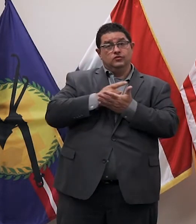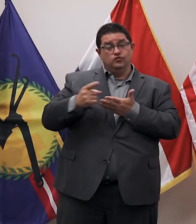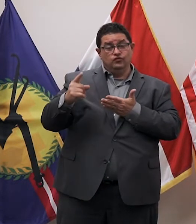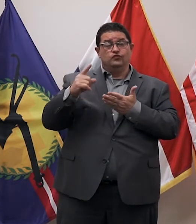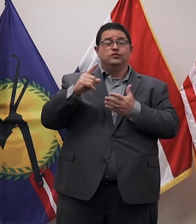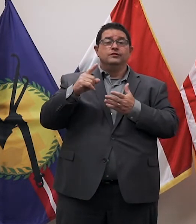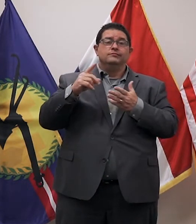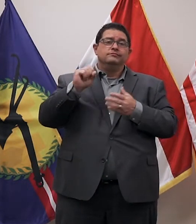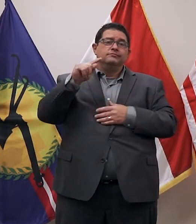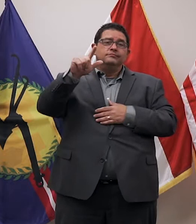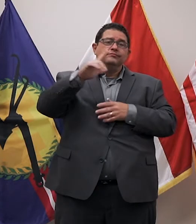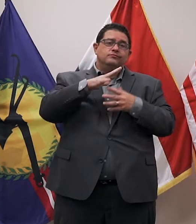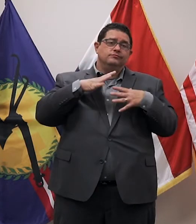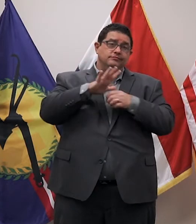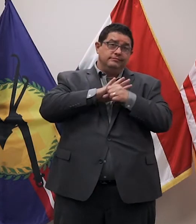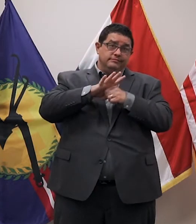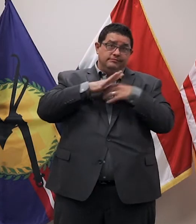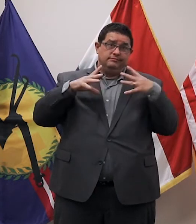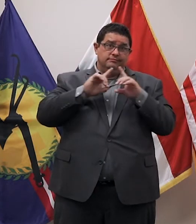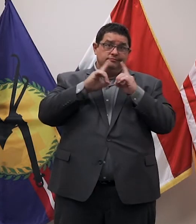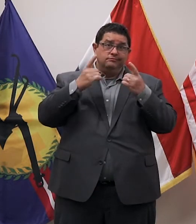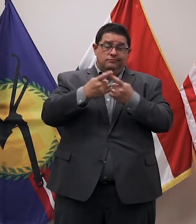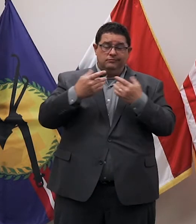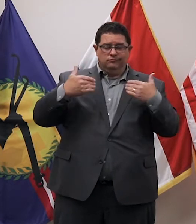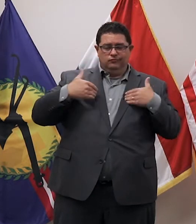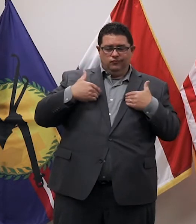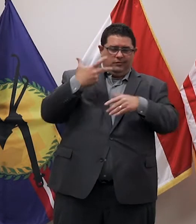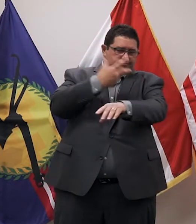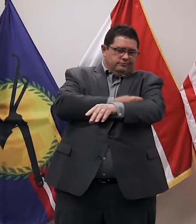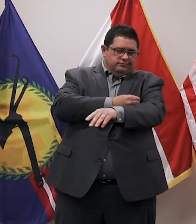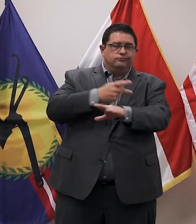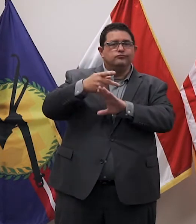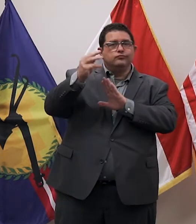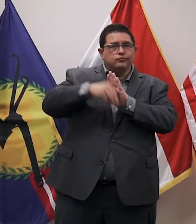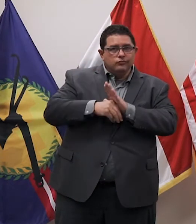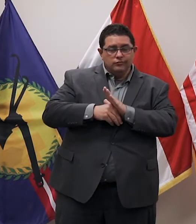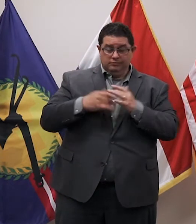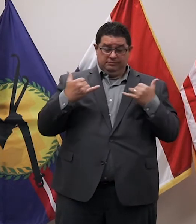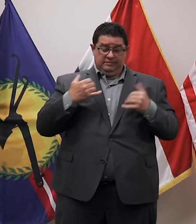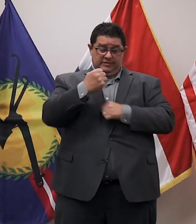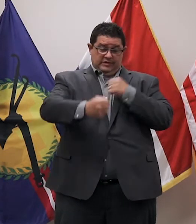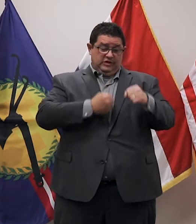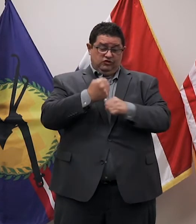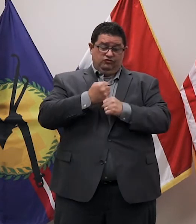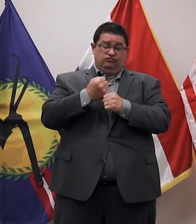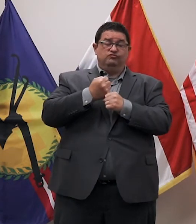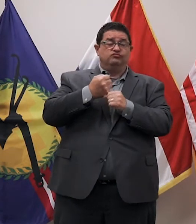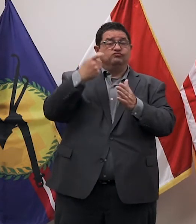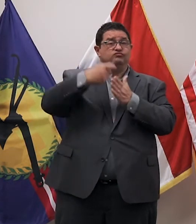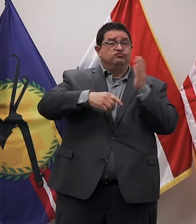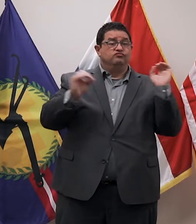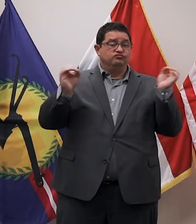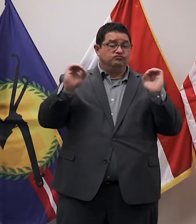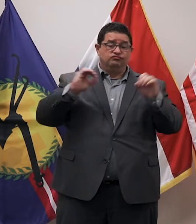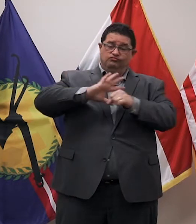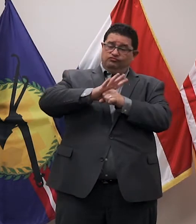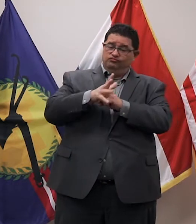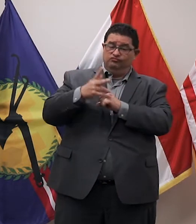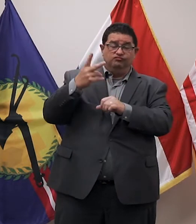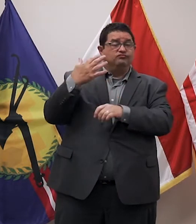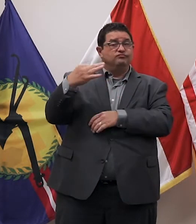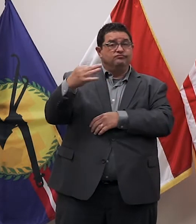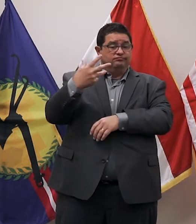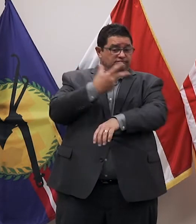announce details of its back-to-school immunization program. This year, a free COVID-19 test will be part of that program for